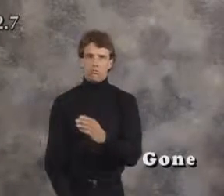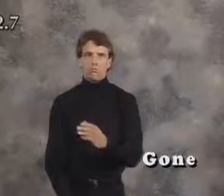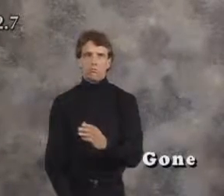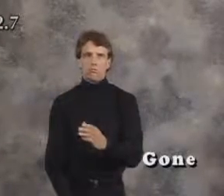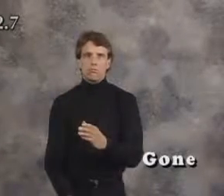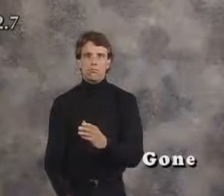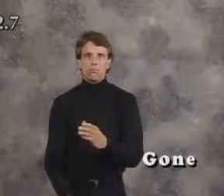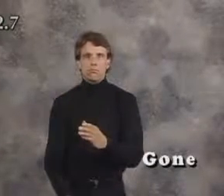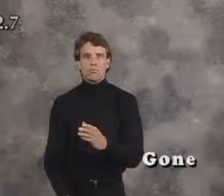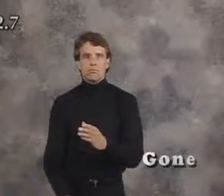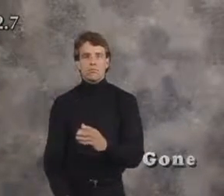Gone.